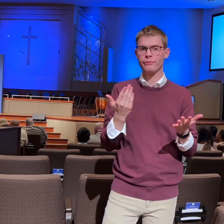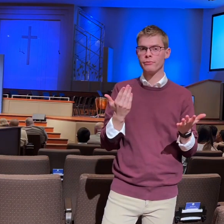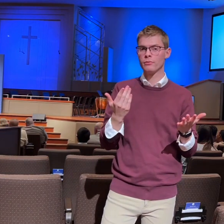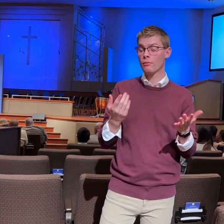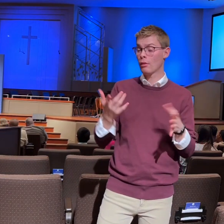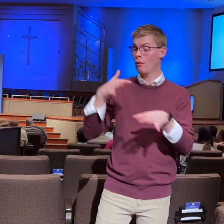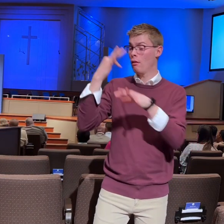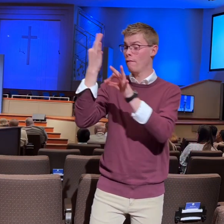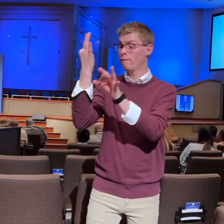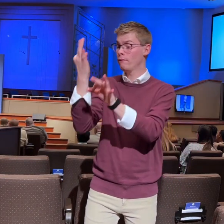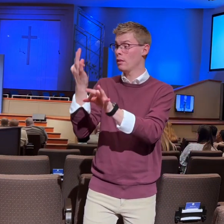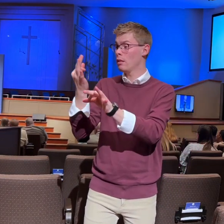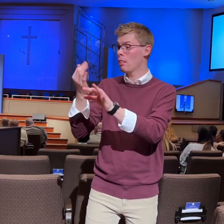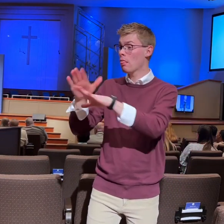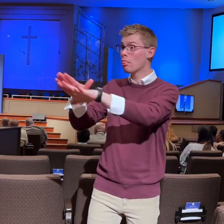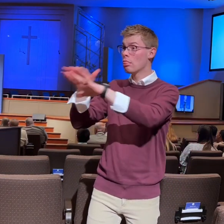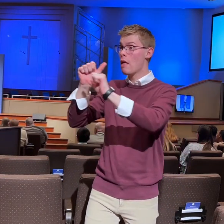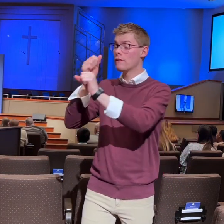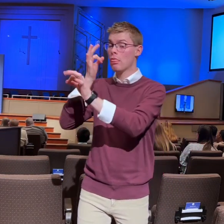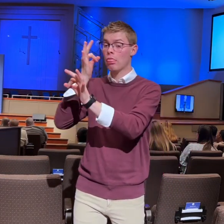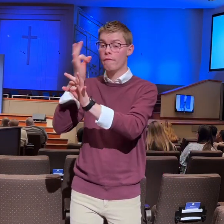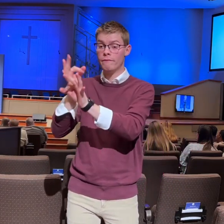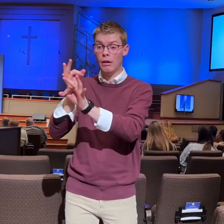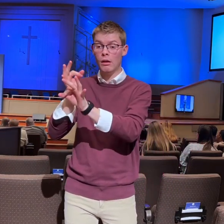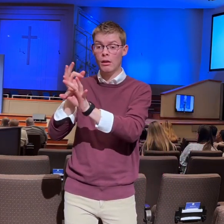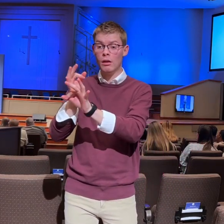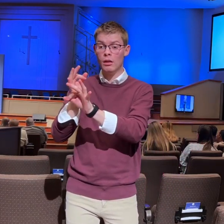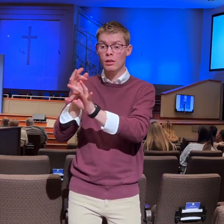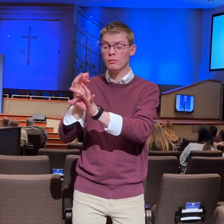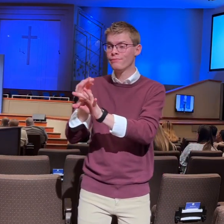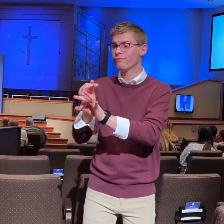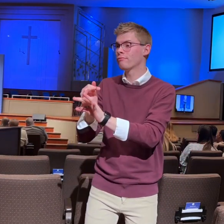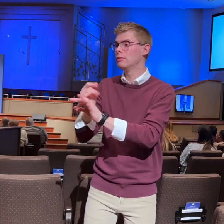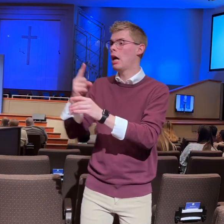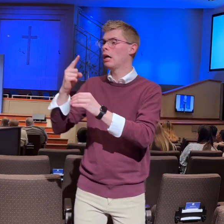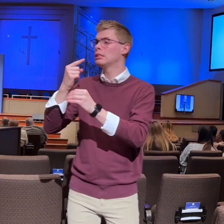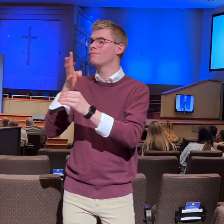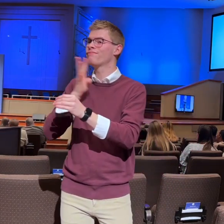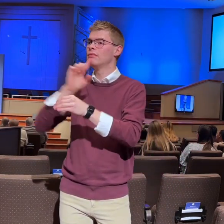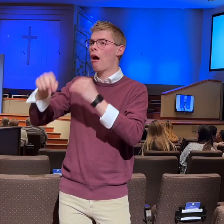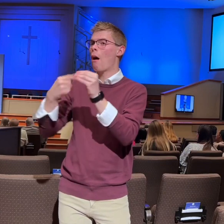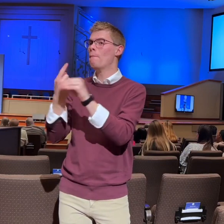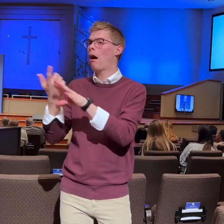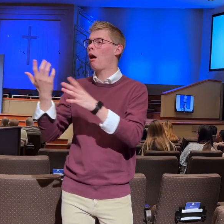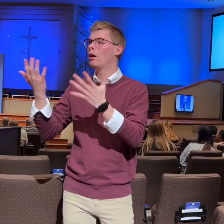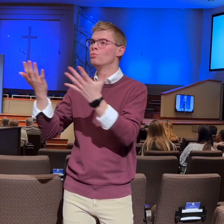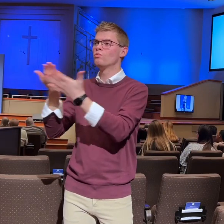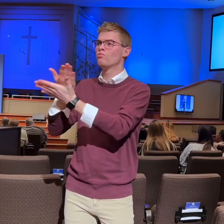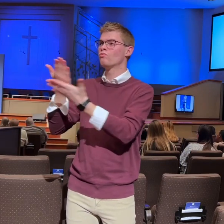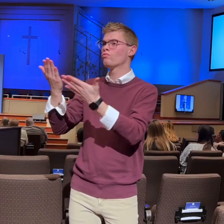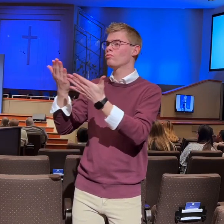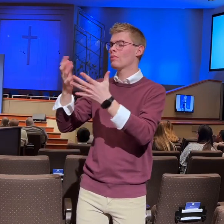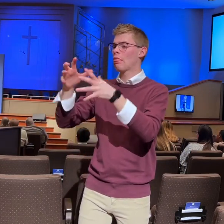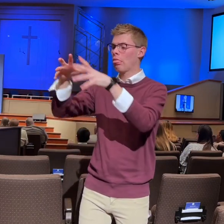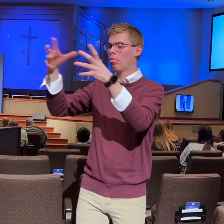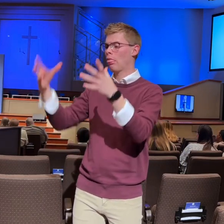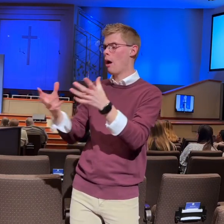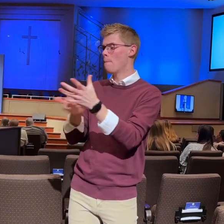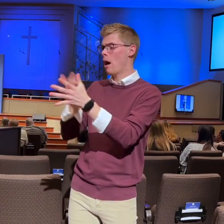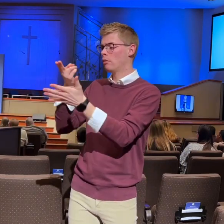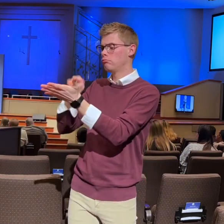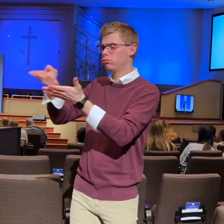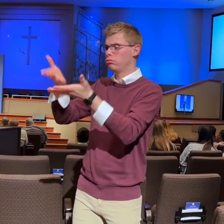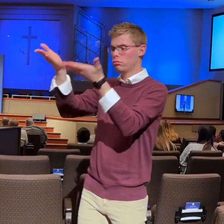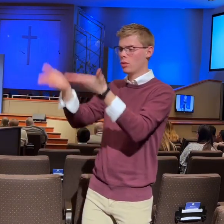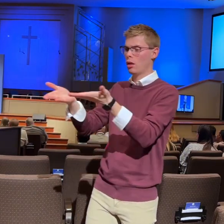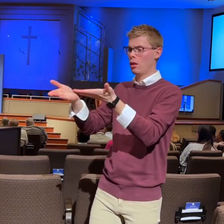The faith, departing from the faith, is speaking about the body of truth. It's not, it's not speaking about the act of believing. It's speaking about